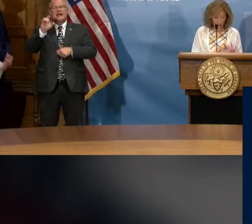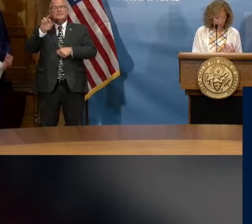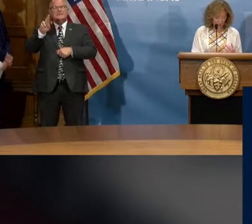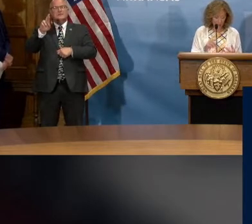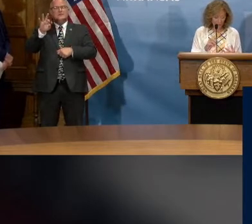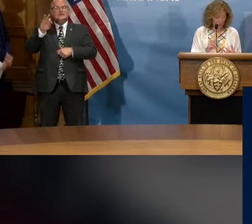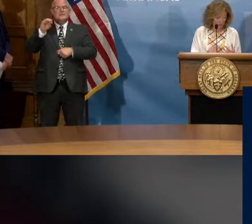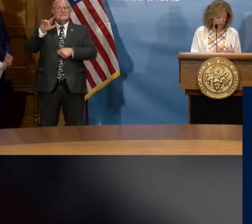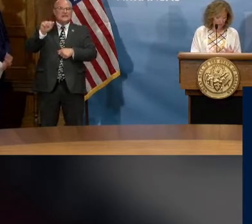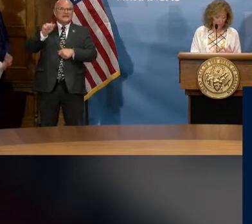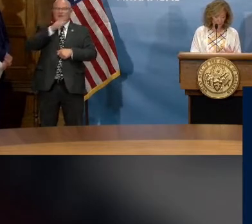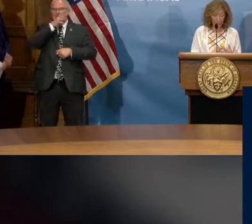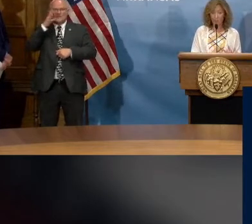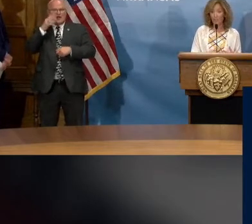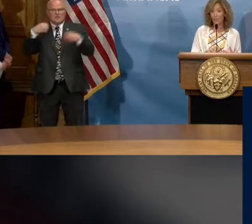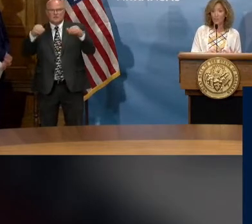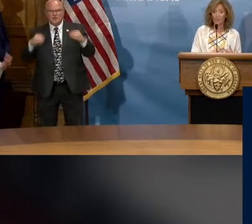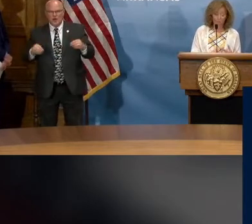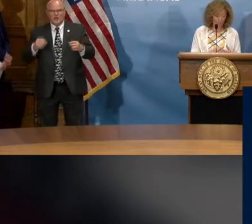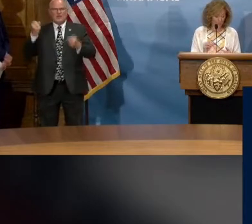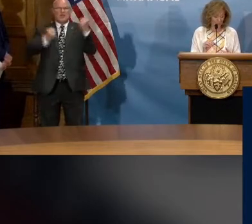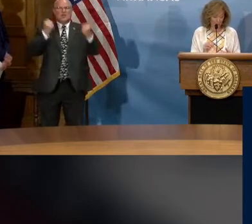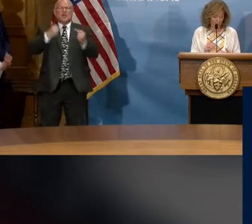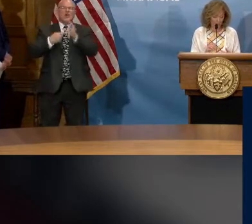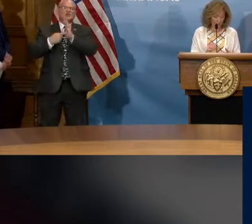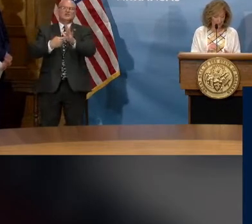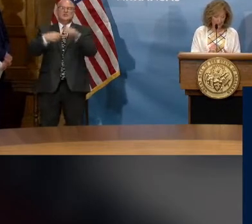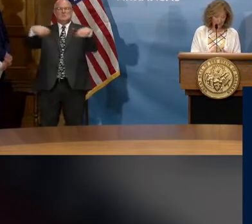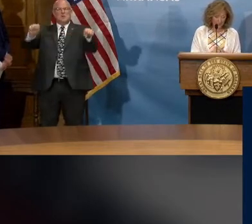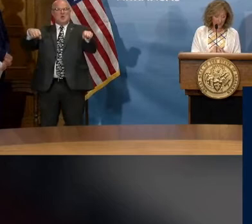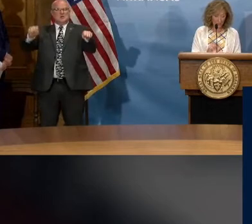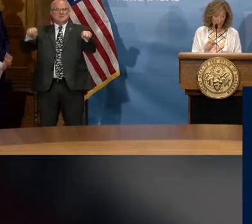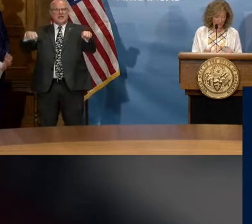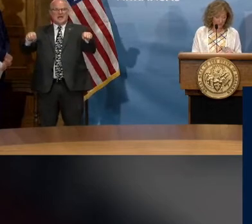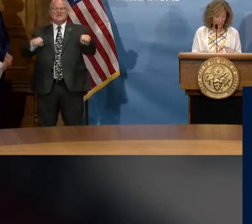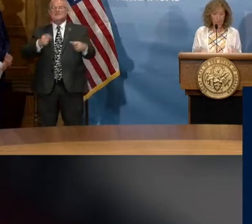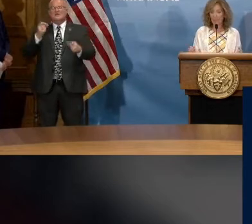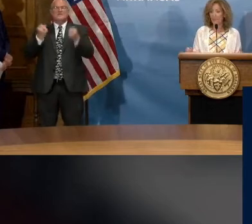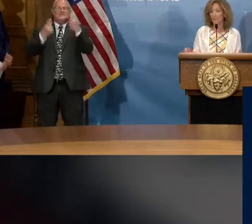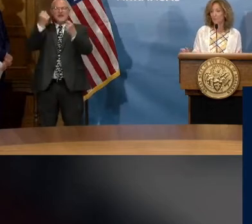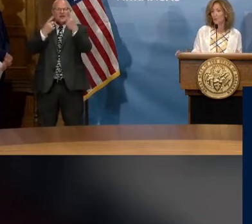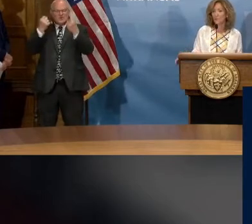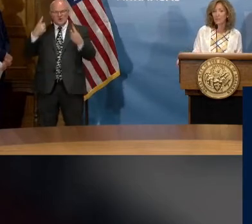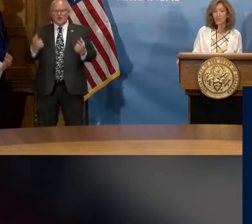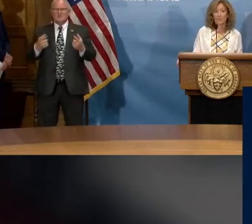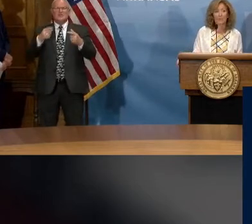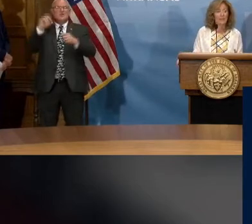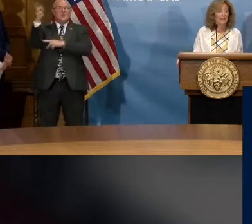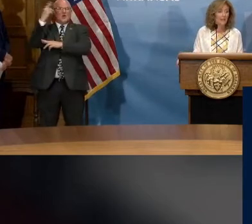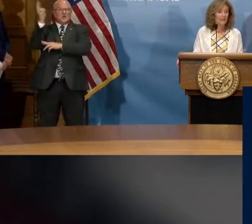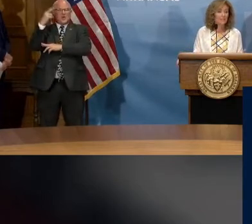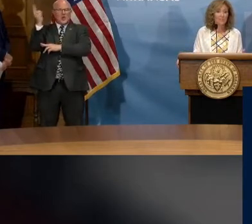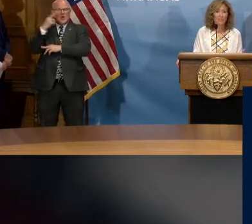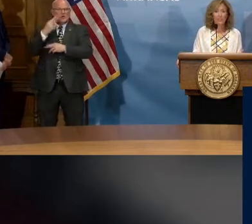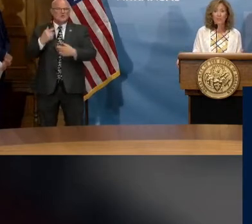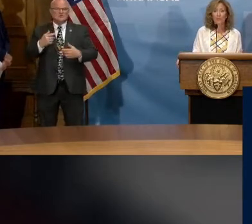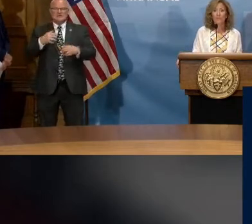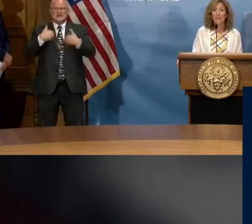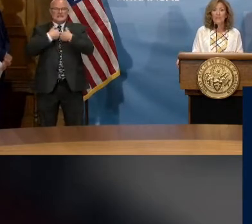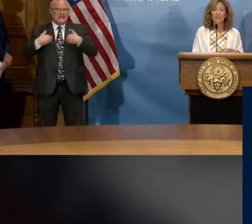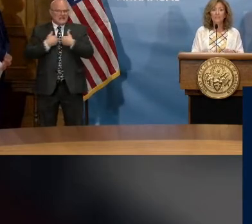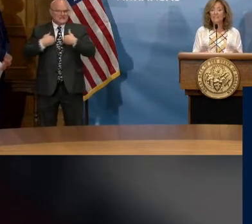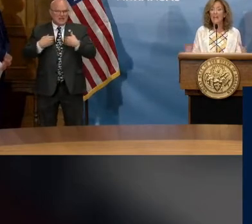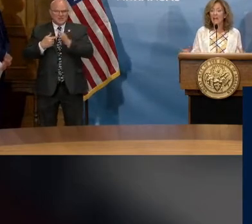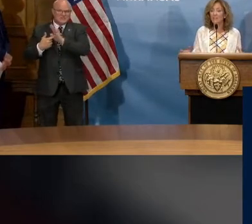have farmers markets, we have car shows, motorcycle rallies, fireworks, food banks, rodeos, livestock